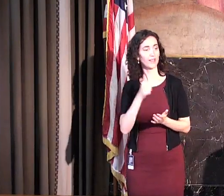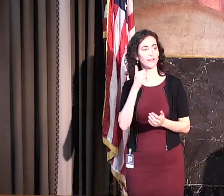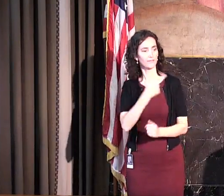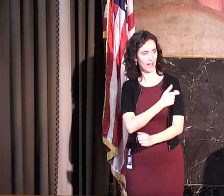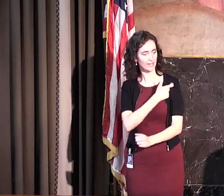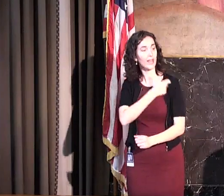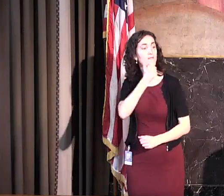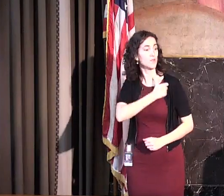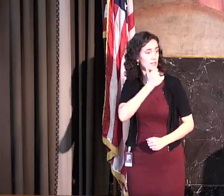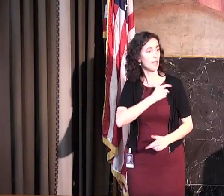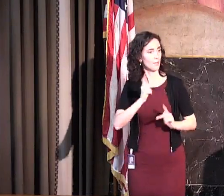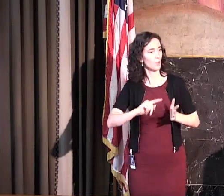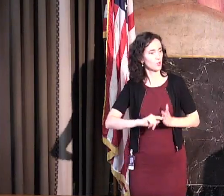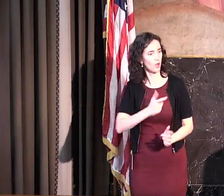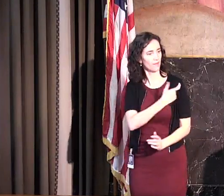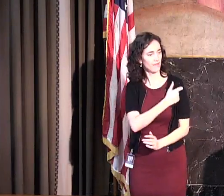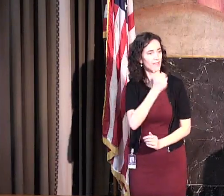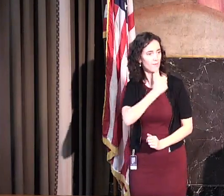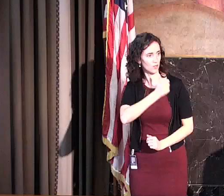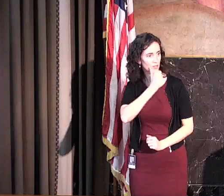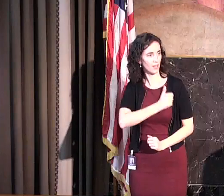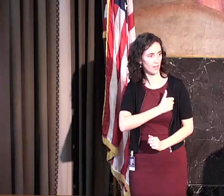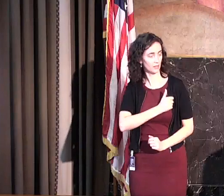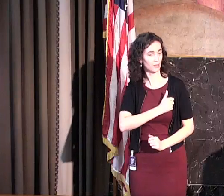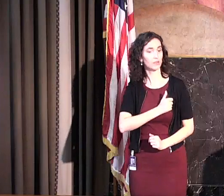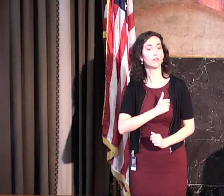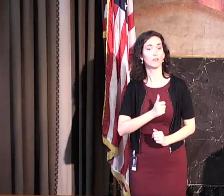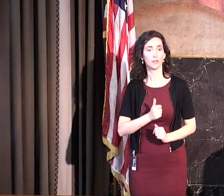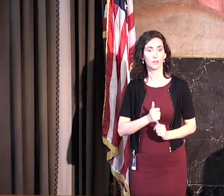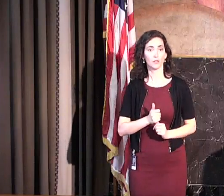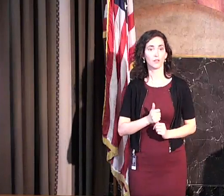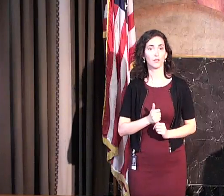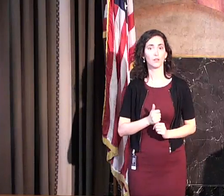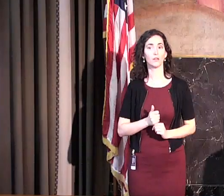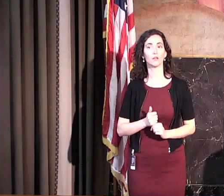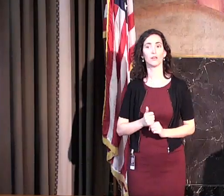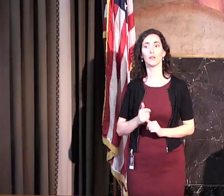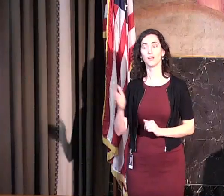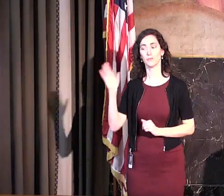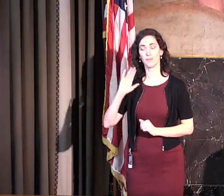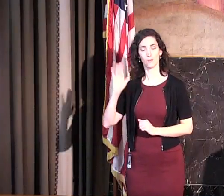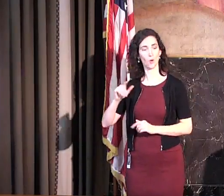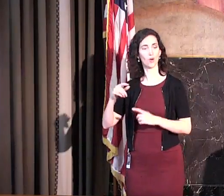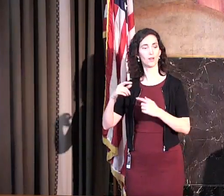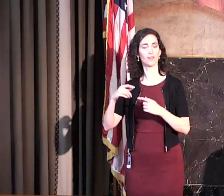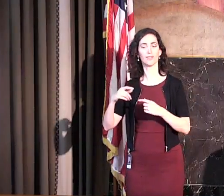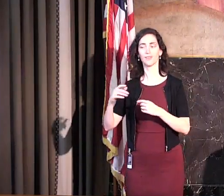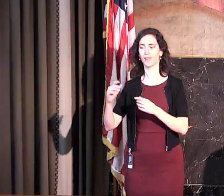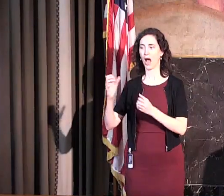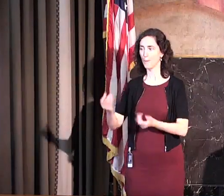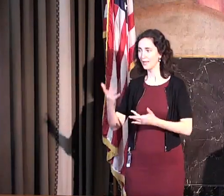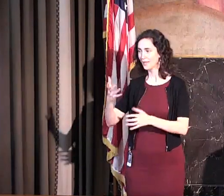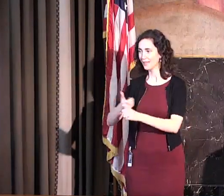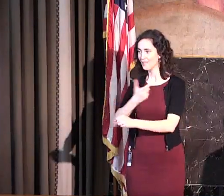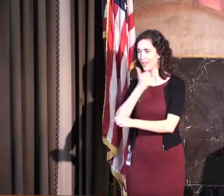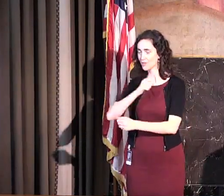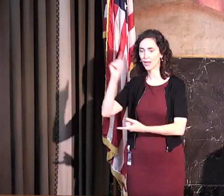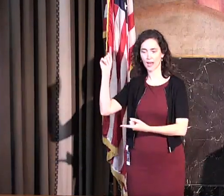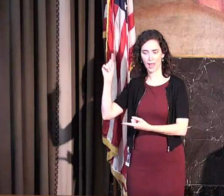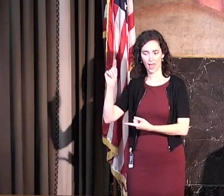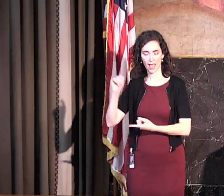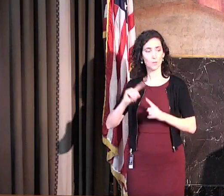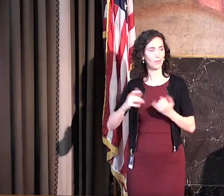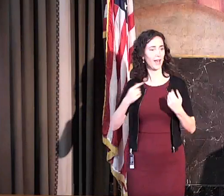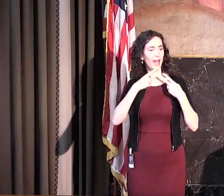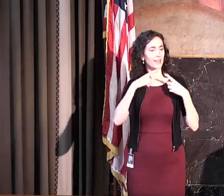day. And that number, had been going down before the lottery was announced, and now it's kind of leveled off. So that we continue to have people,